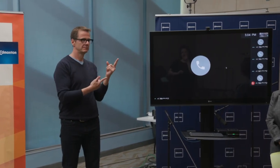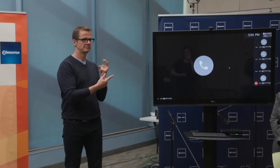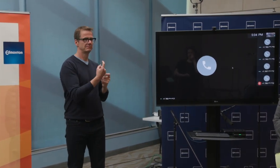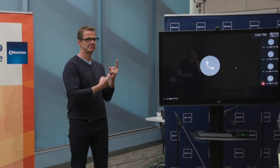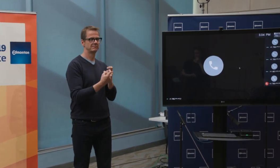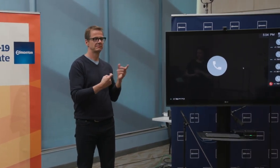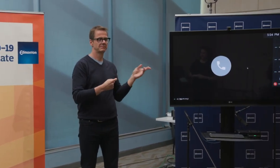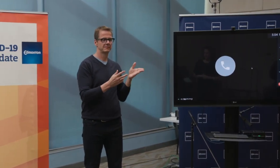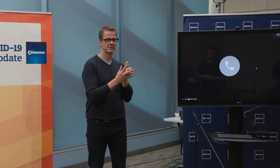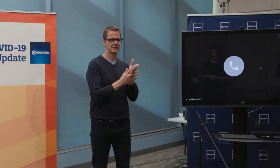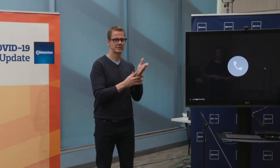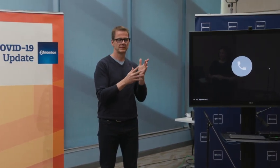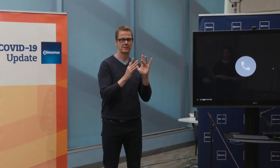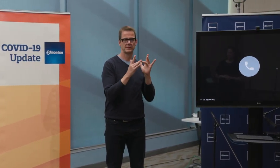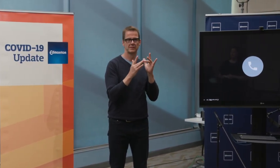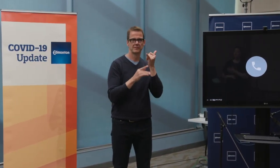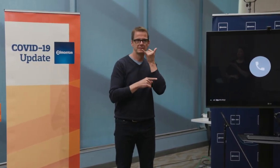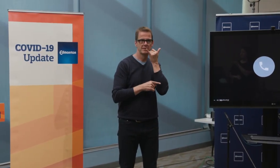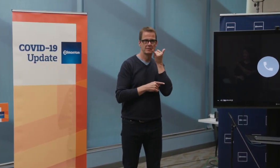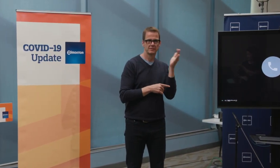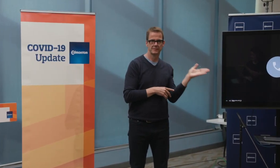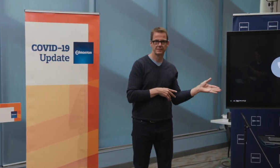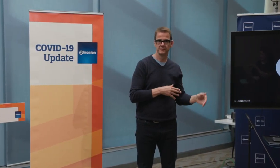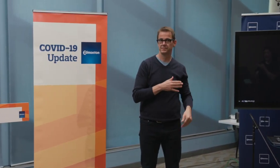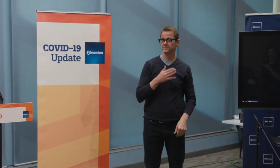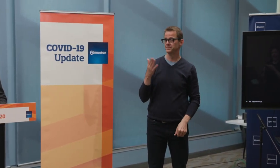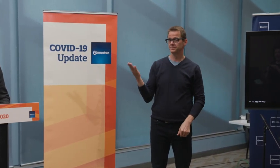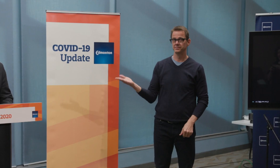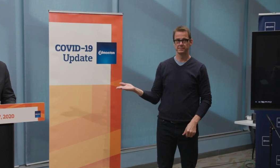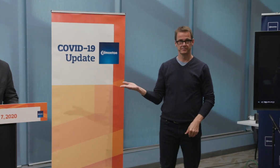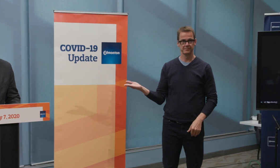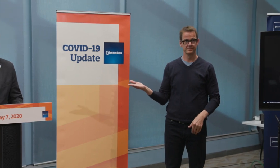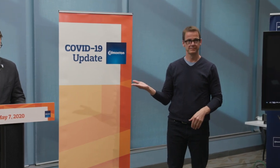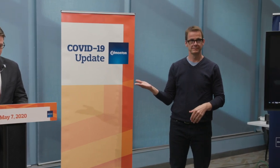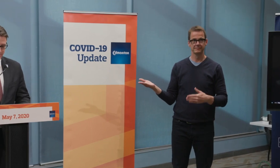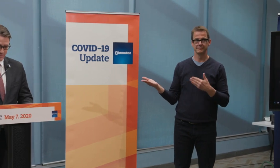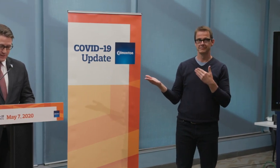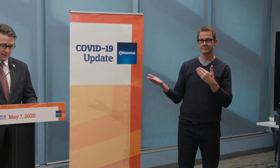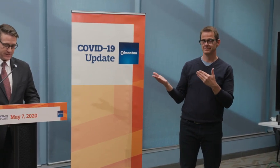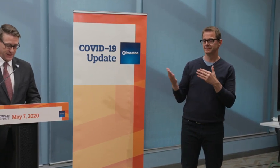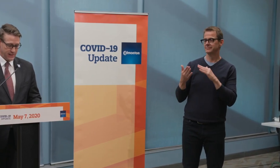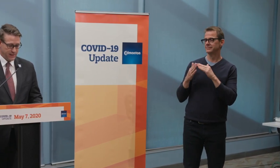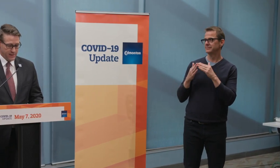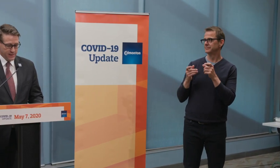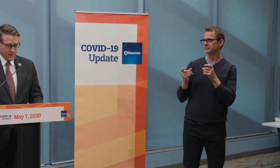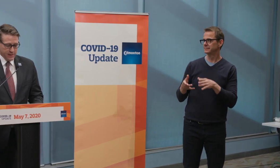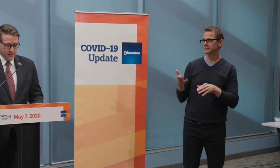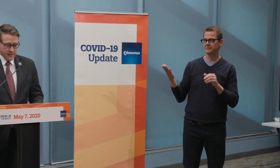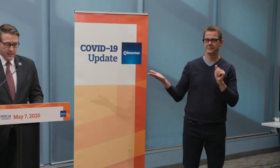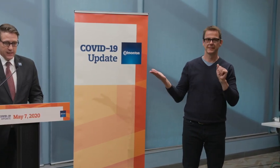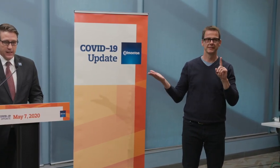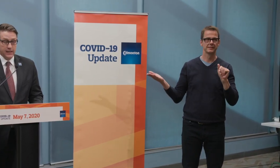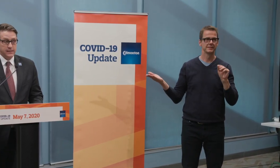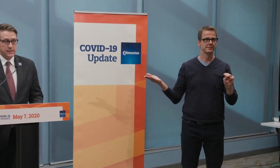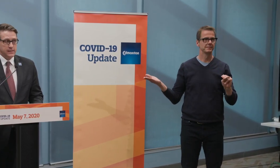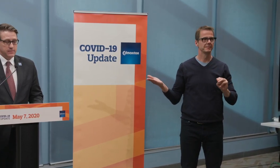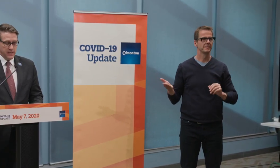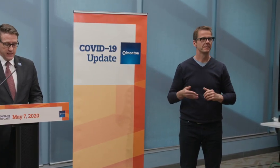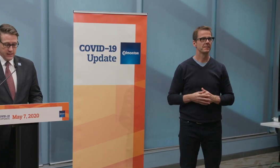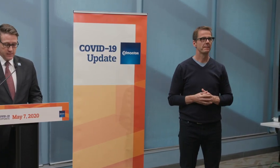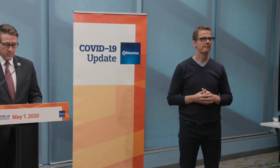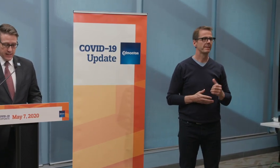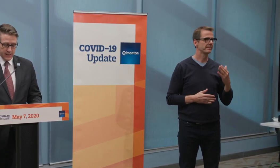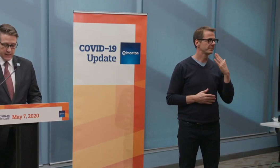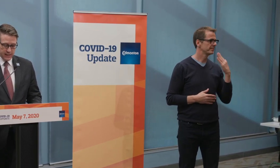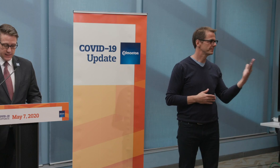City Manager. Interim City Manager. Thanks. Thanks, Katrin, and good afternoon. Thanks again for being here today. I'd like to